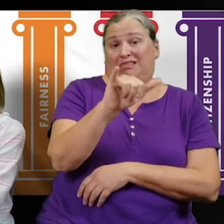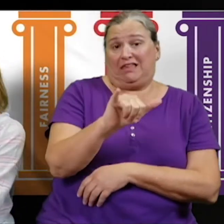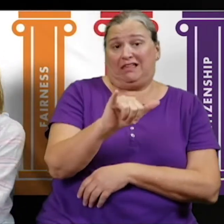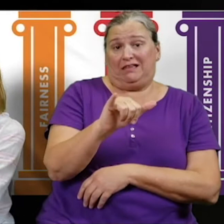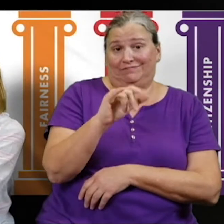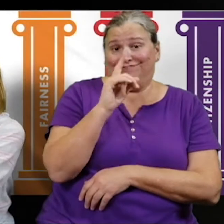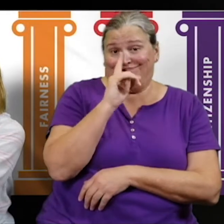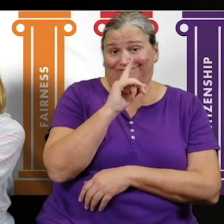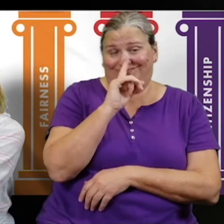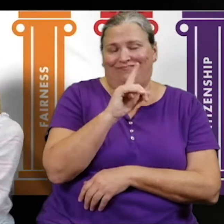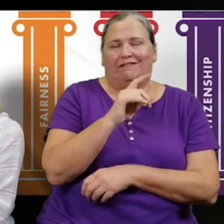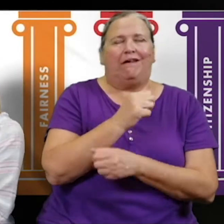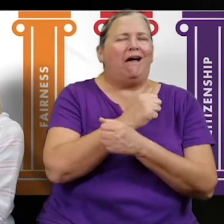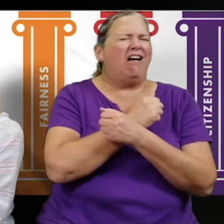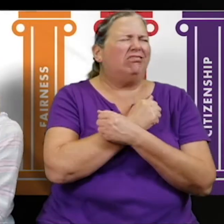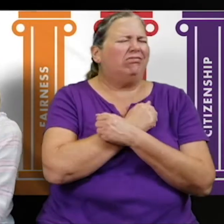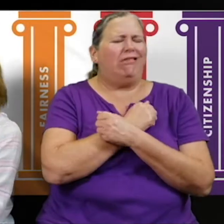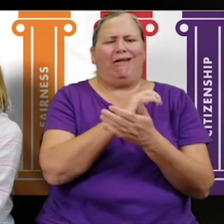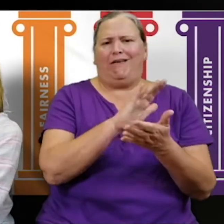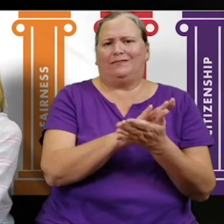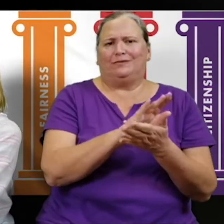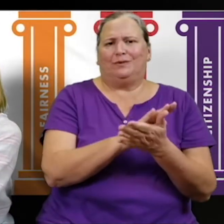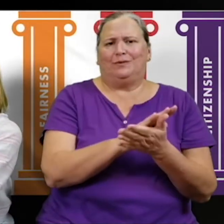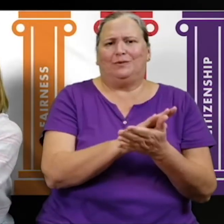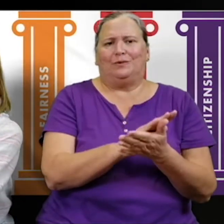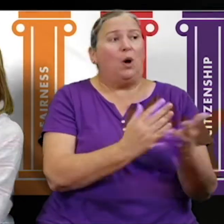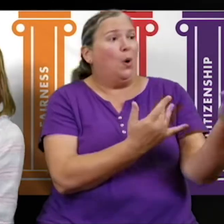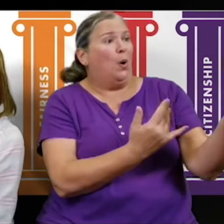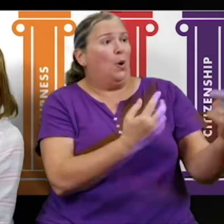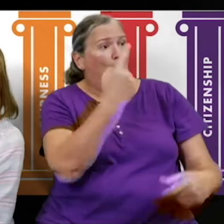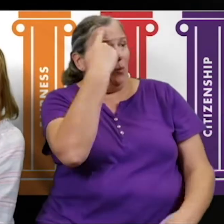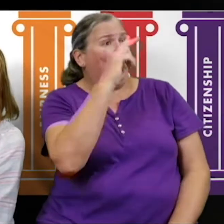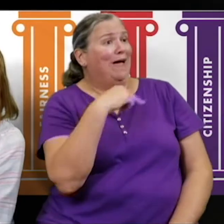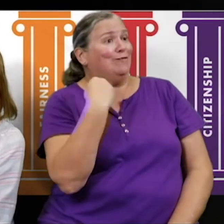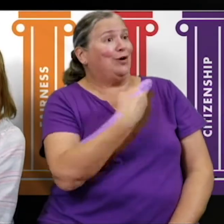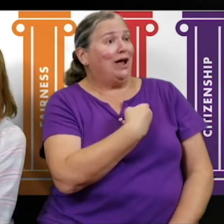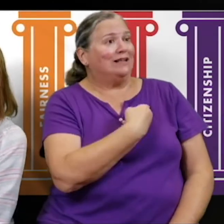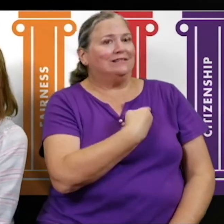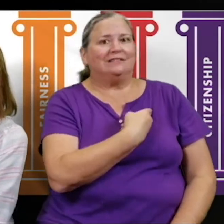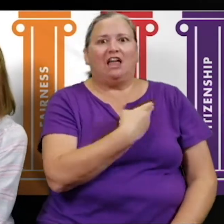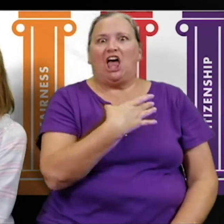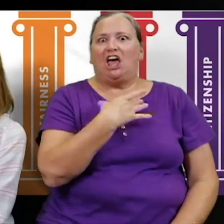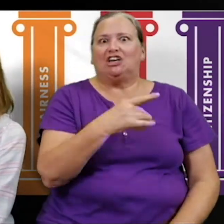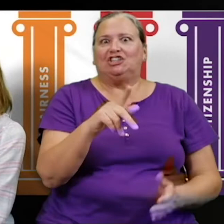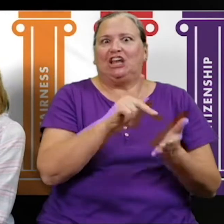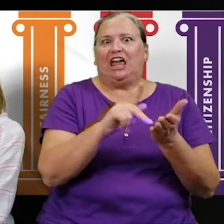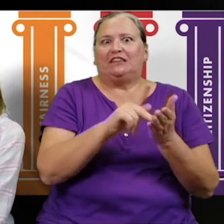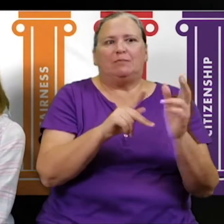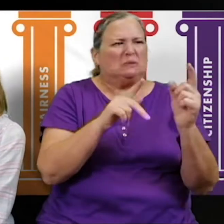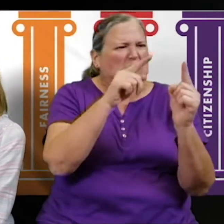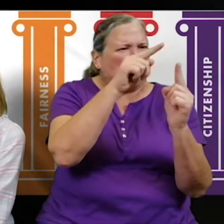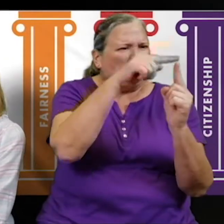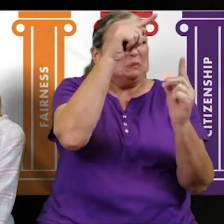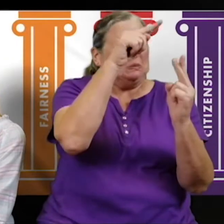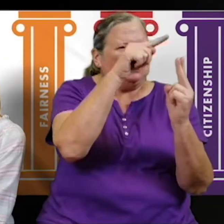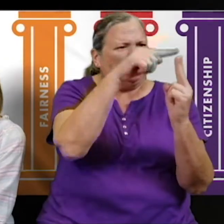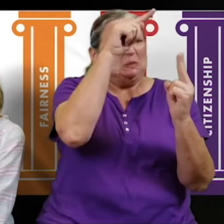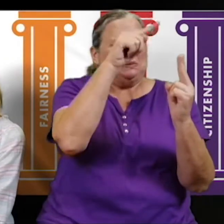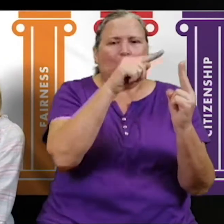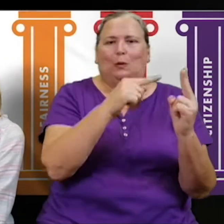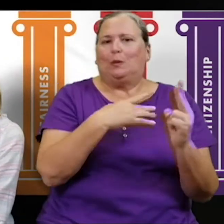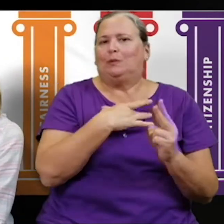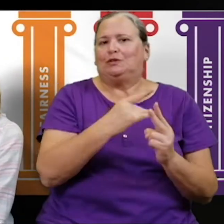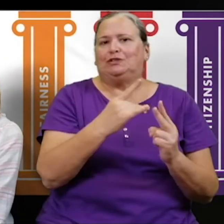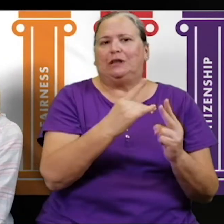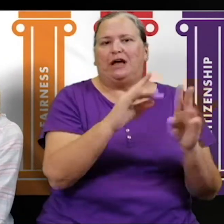love school. Wait for us. She loved the pointy pencils. She loved the squeaky